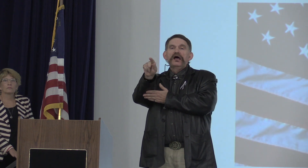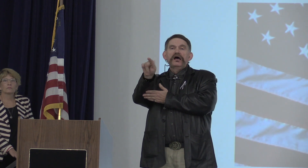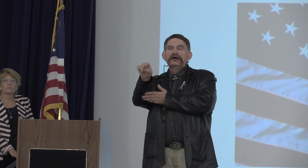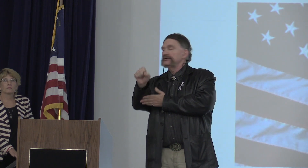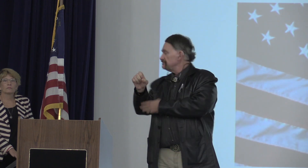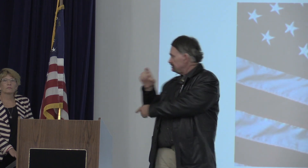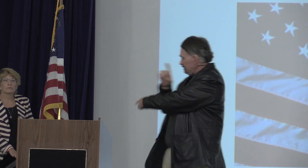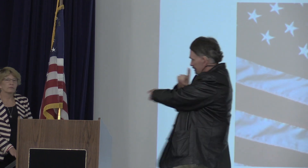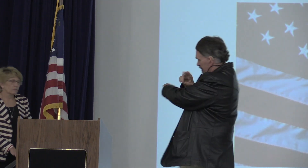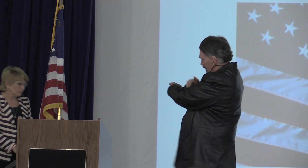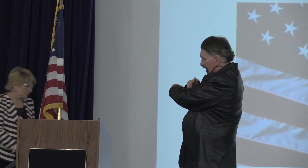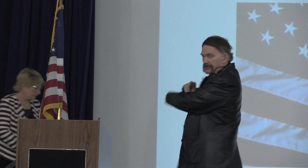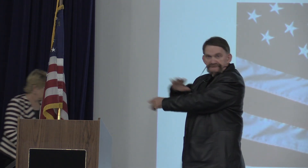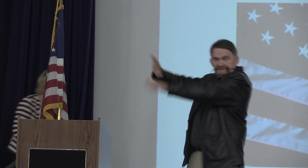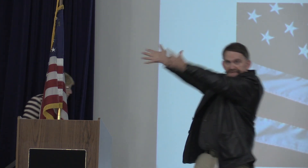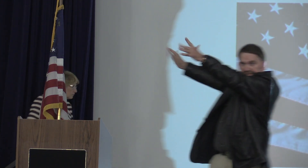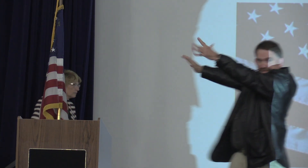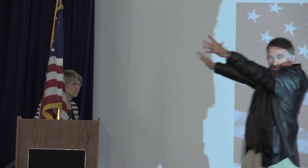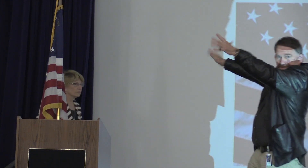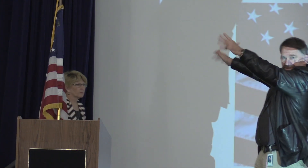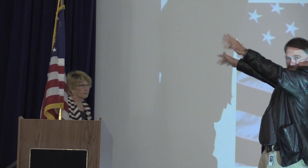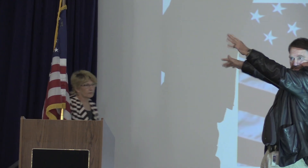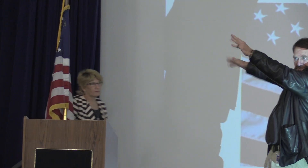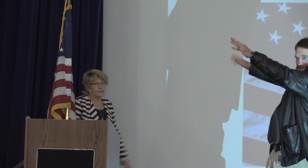going to recognize Ms. Delene Huggins.